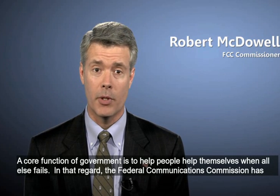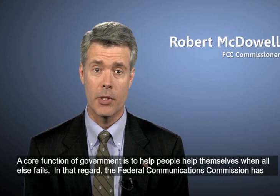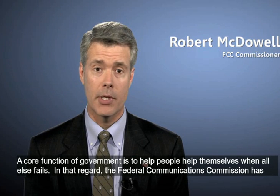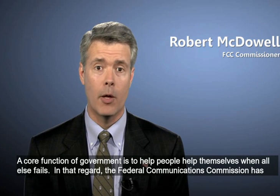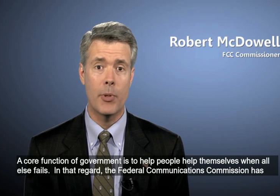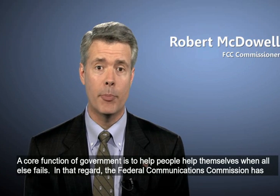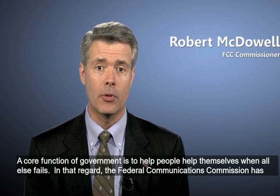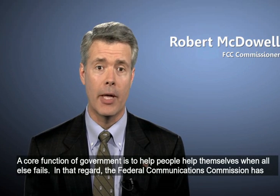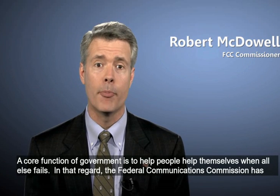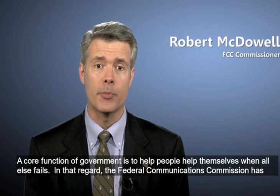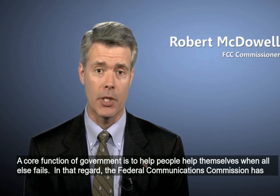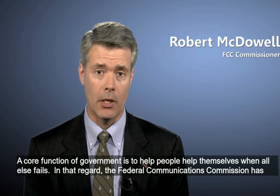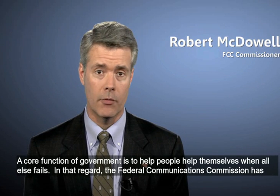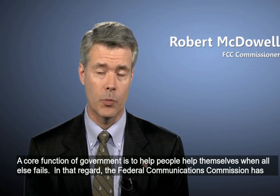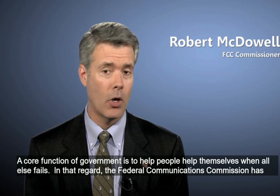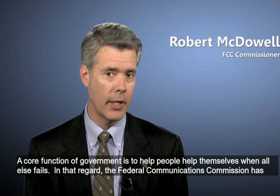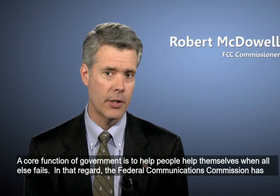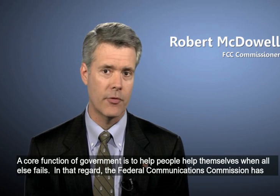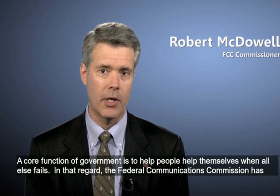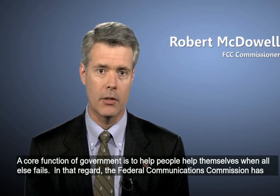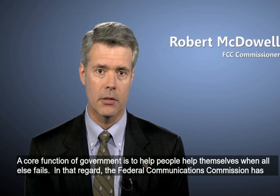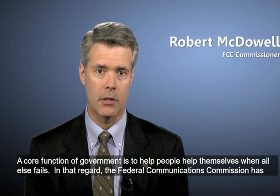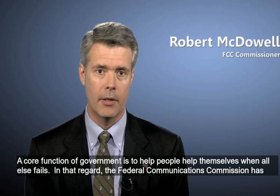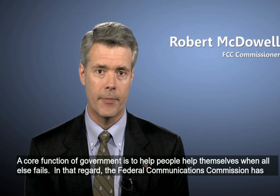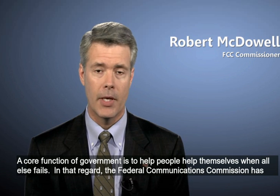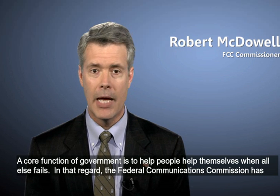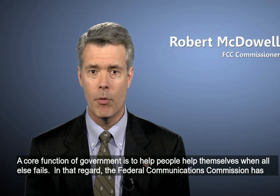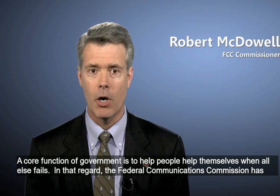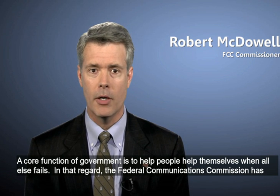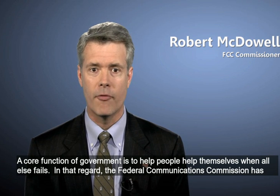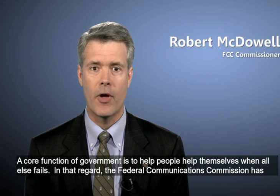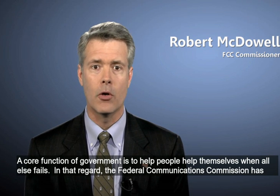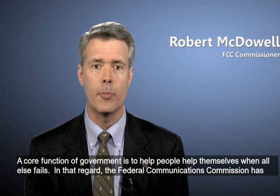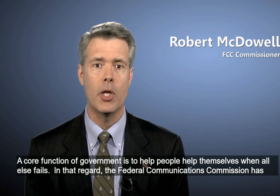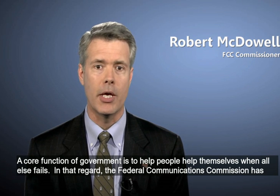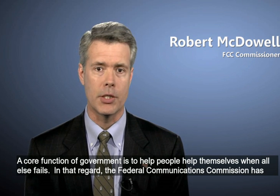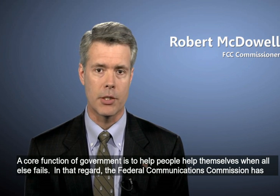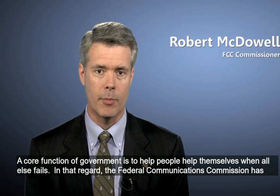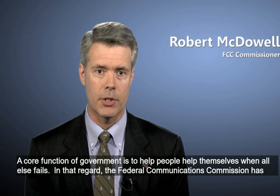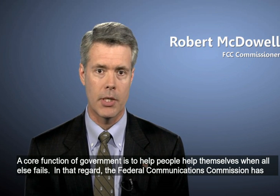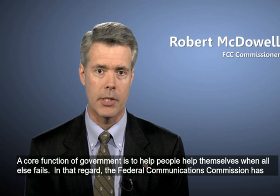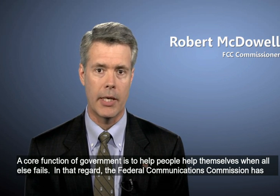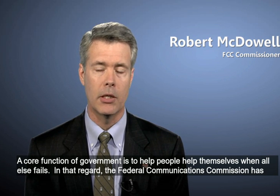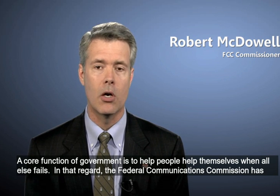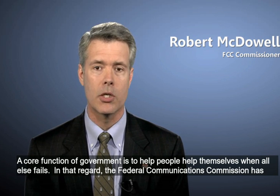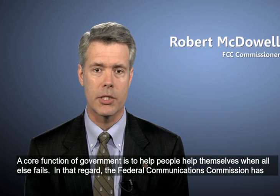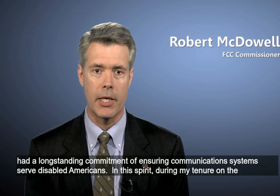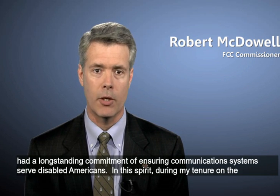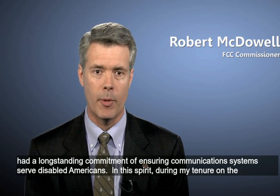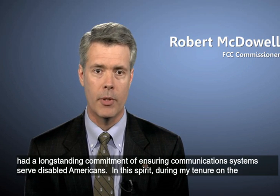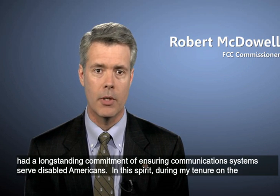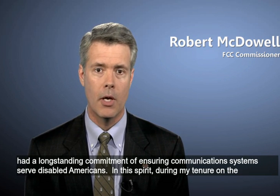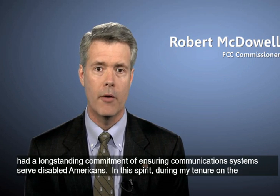is to help people help themselves when all else fails. In that regard, the Federal Communications Commission has had a long-standing commitment of